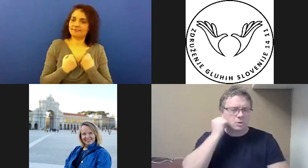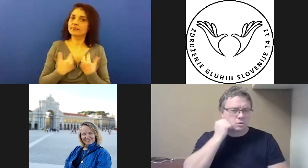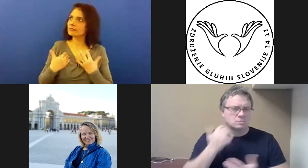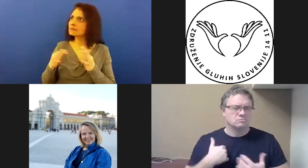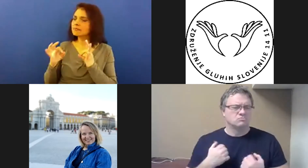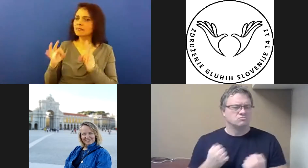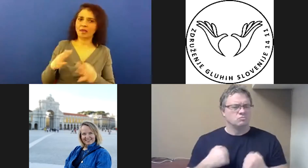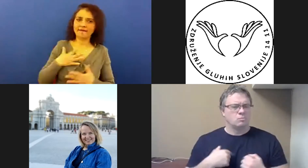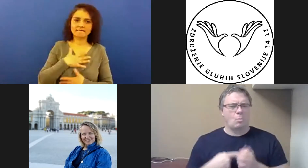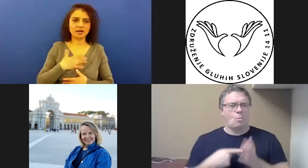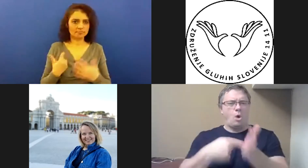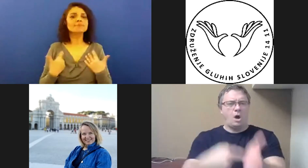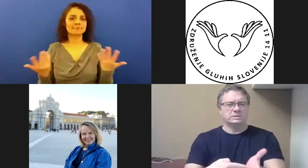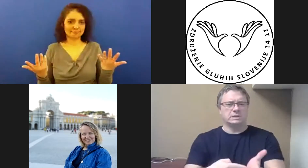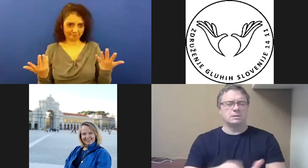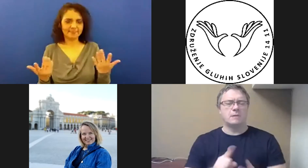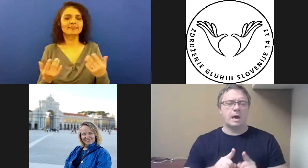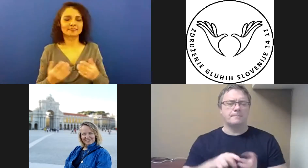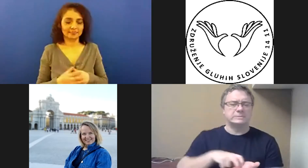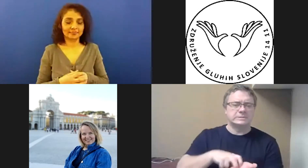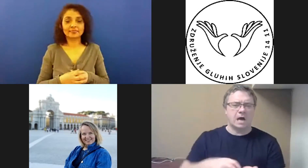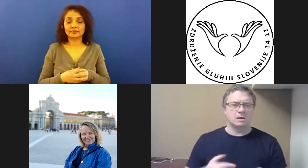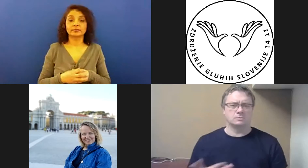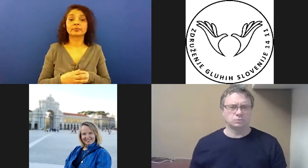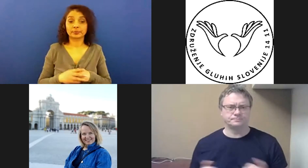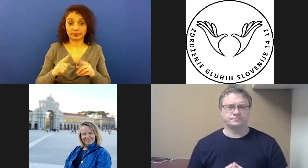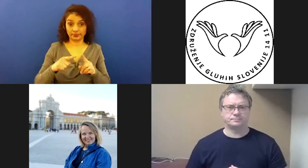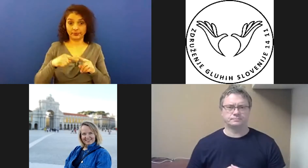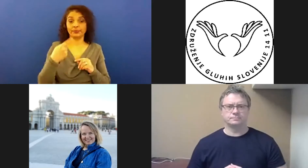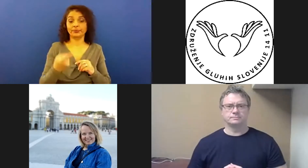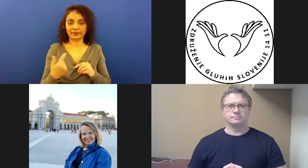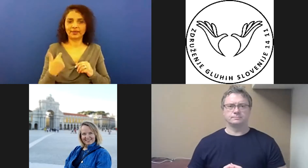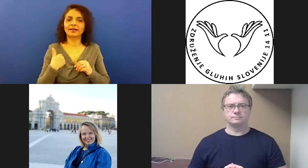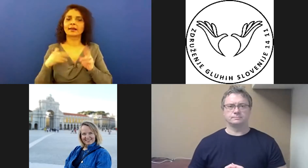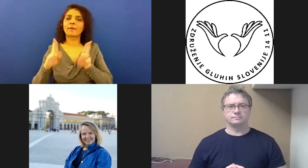I was going to be a strong Roma woman.